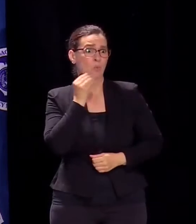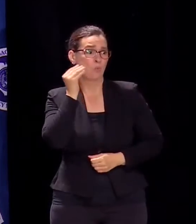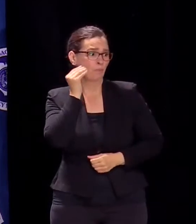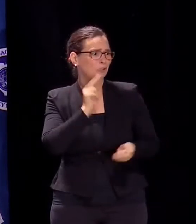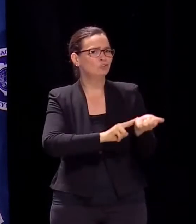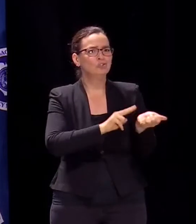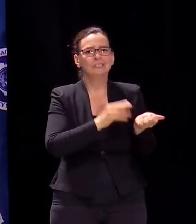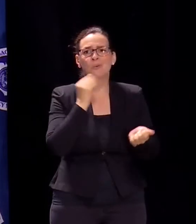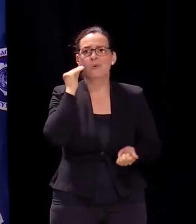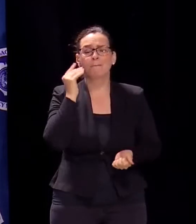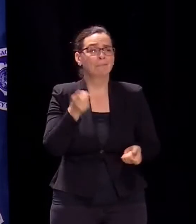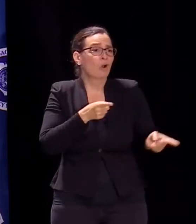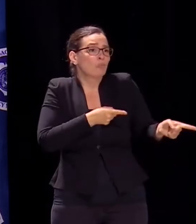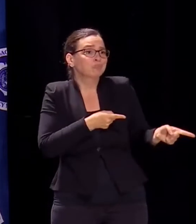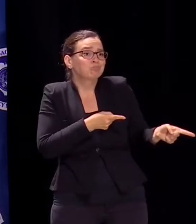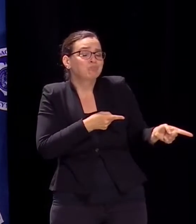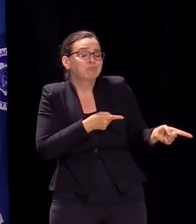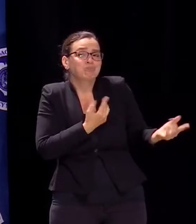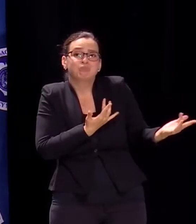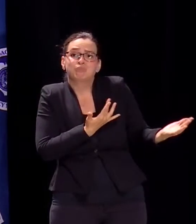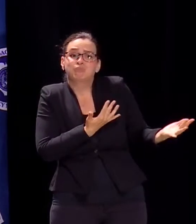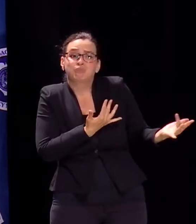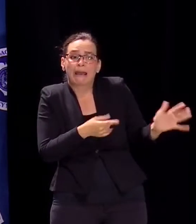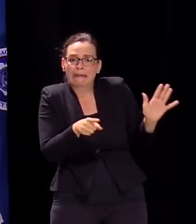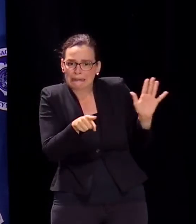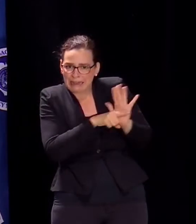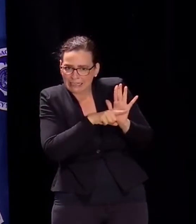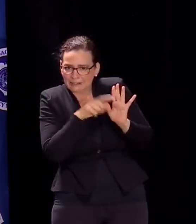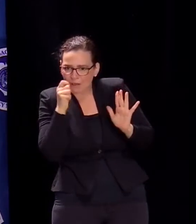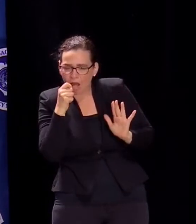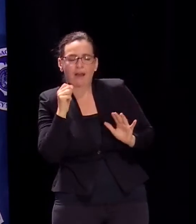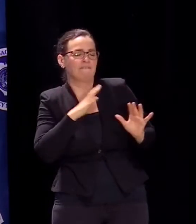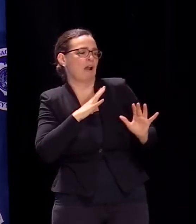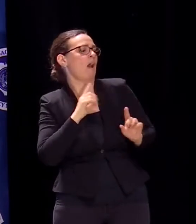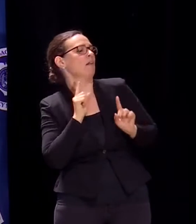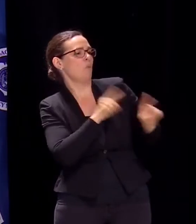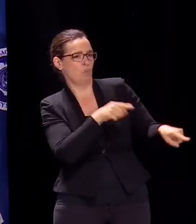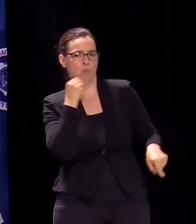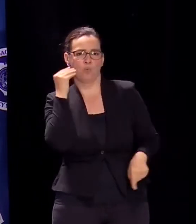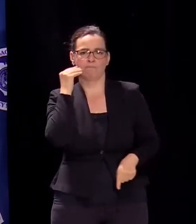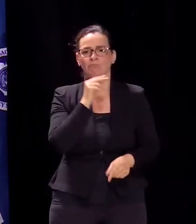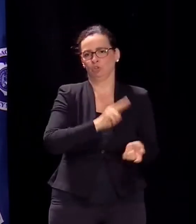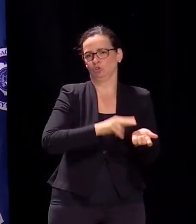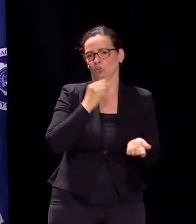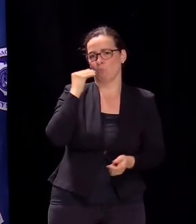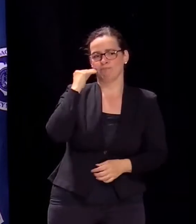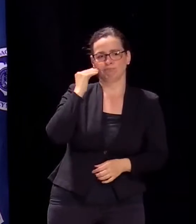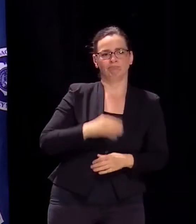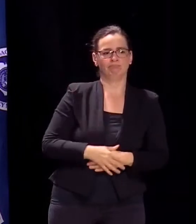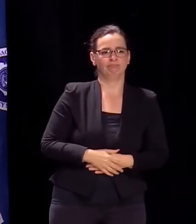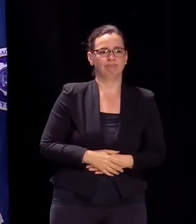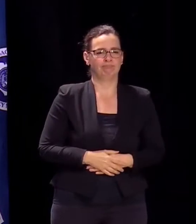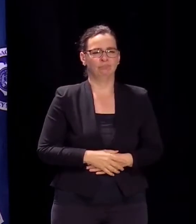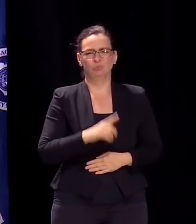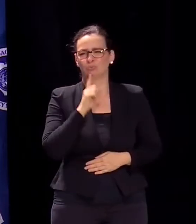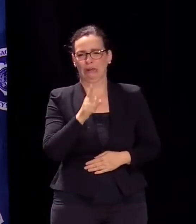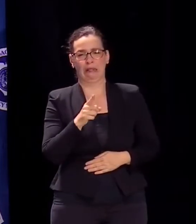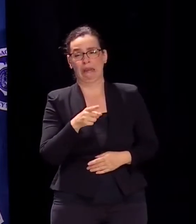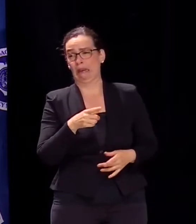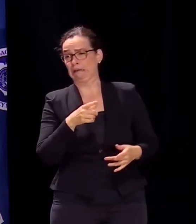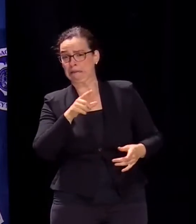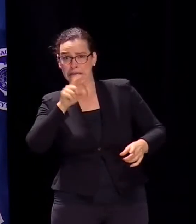for COVID-19 to go back to the to their places of residence. They no longer need hospital services.